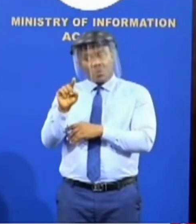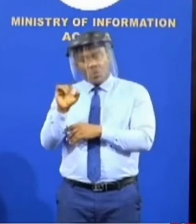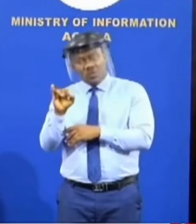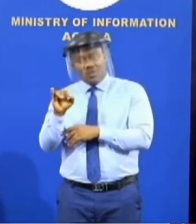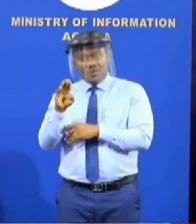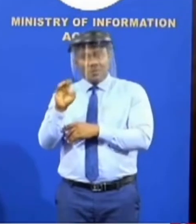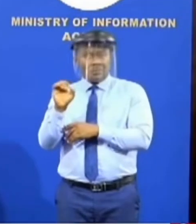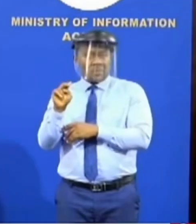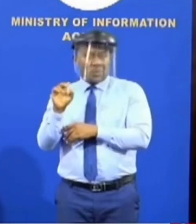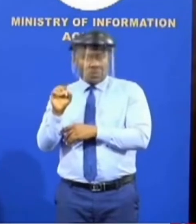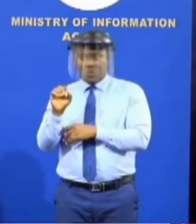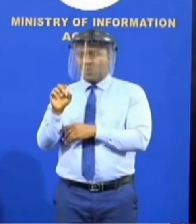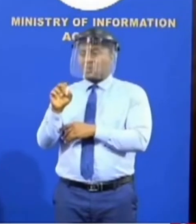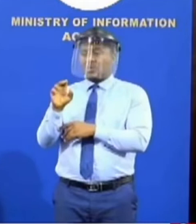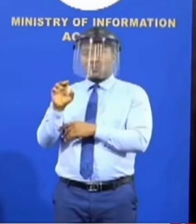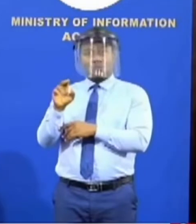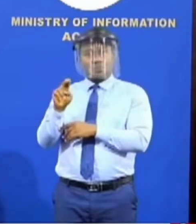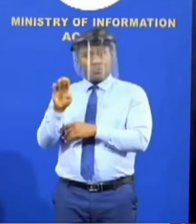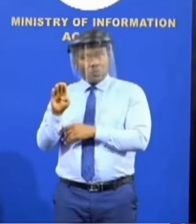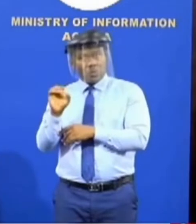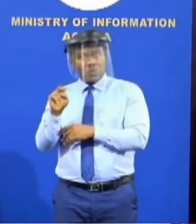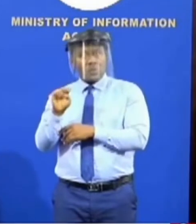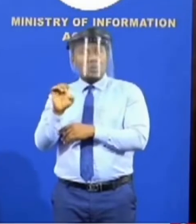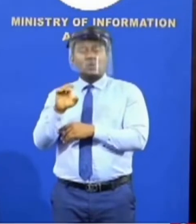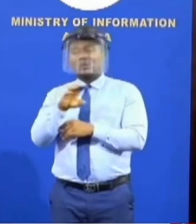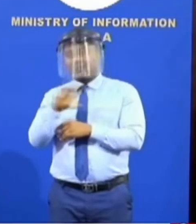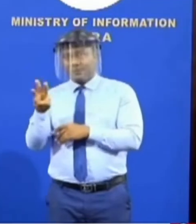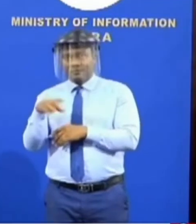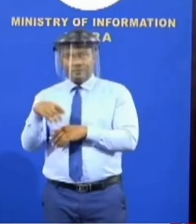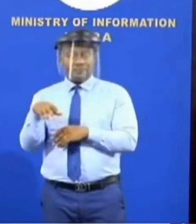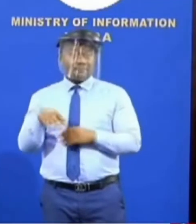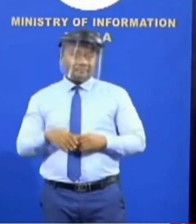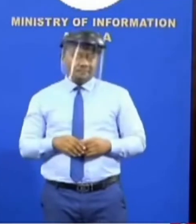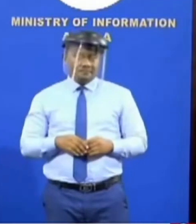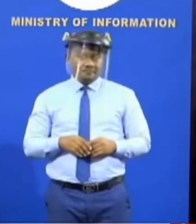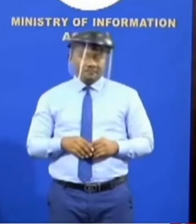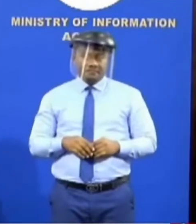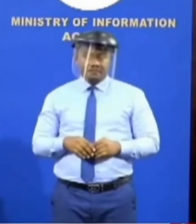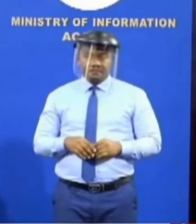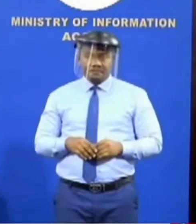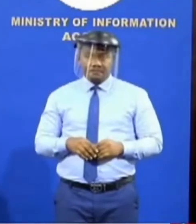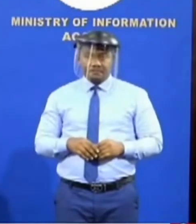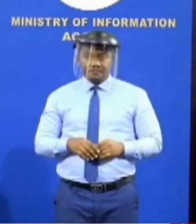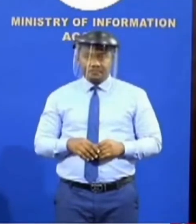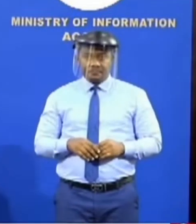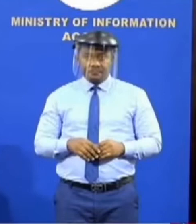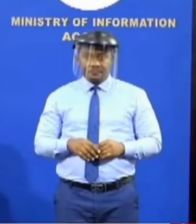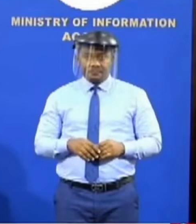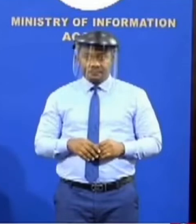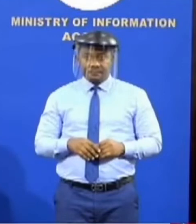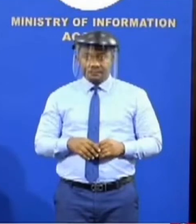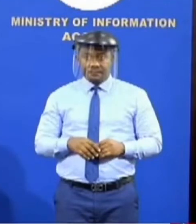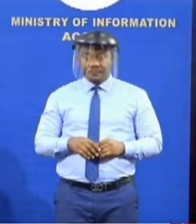Bono, and Bono East. These were the regions, minus Western, the Western North should not put there. They are the ones that